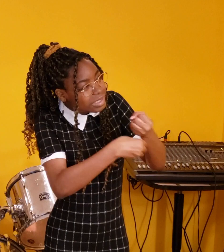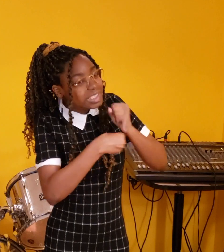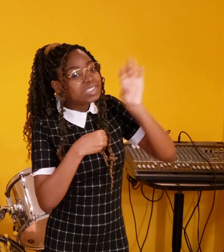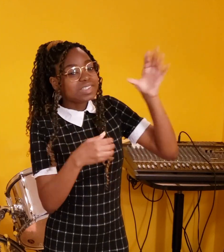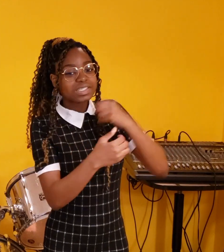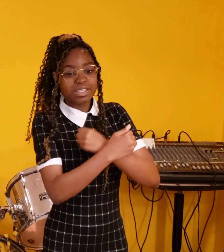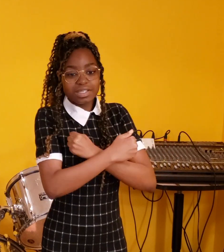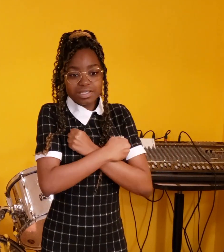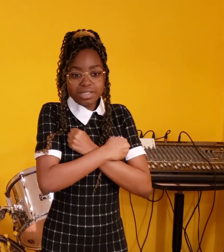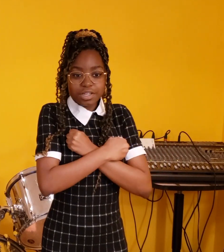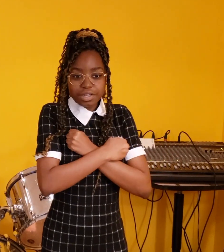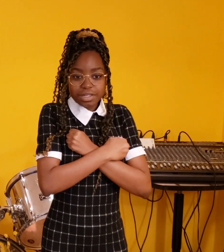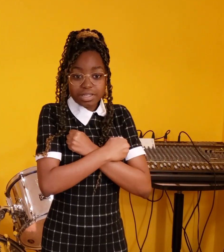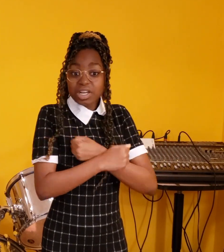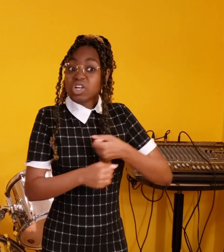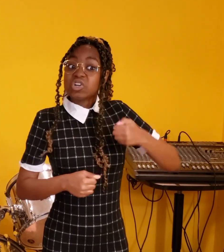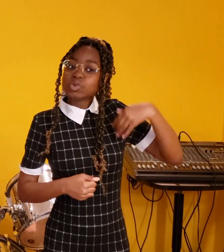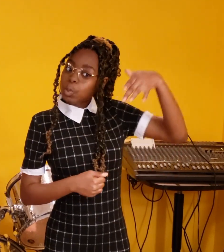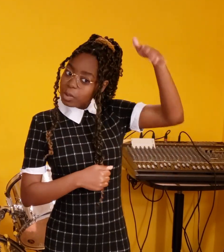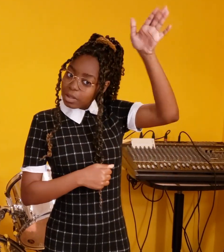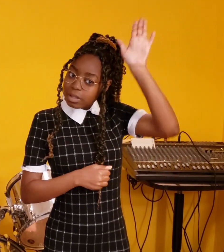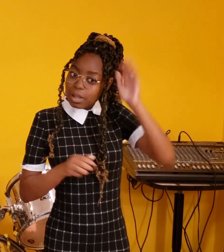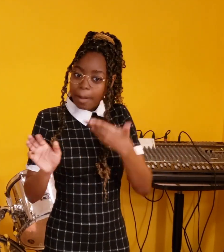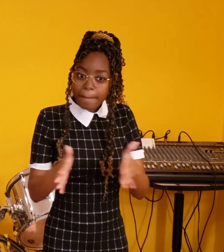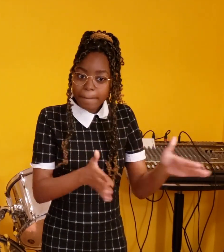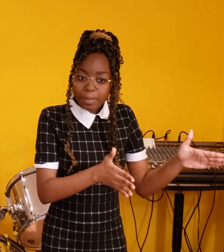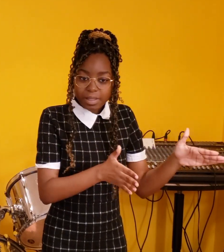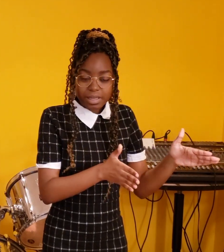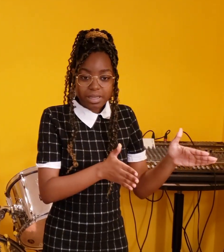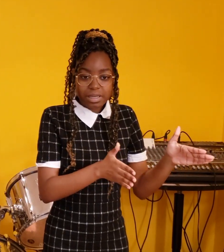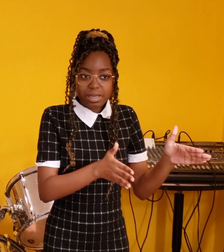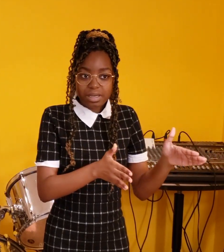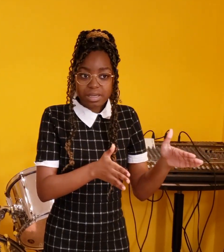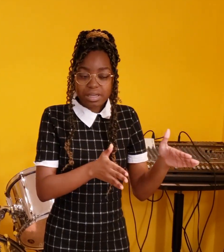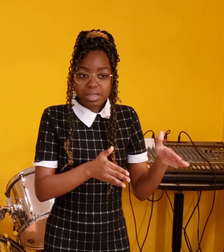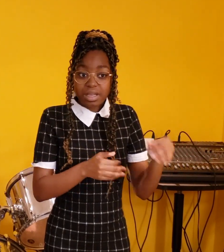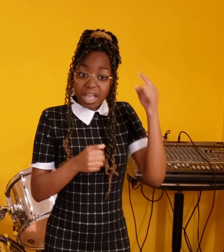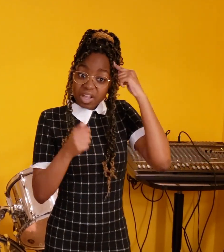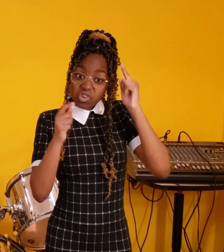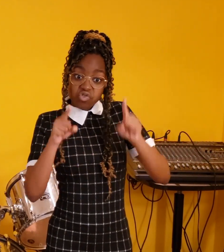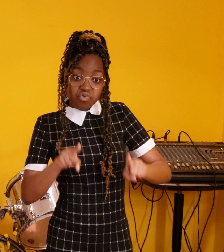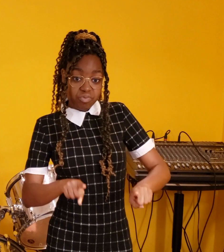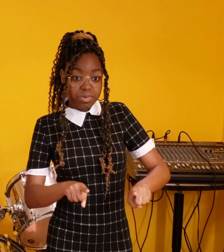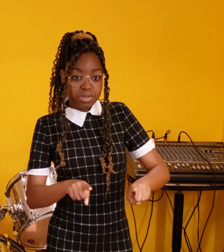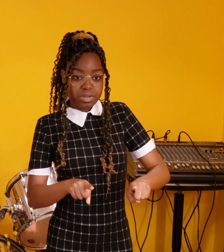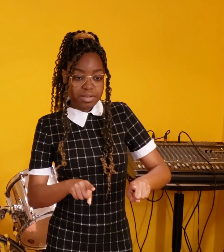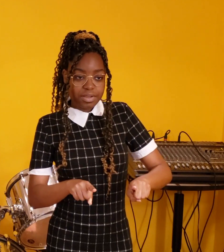agreed before those space, time or matter, to show love.